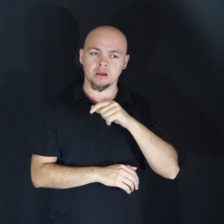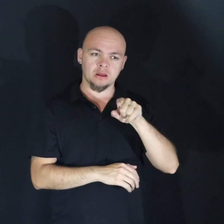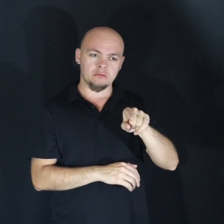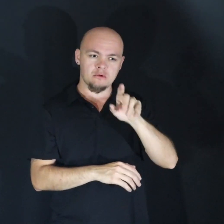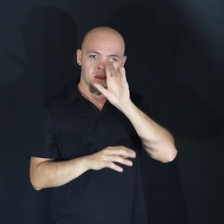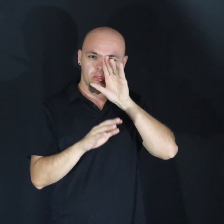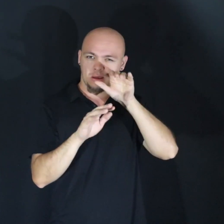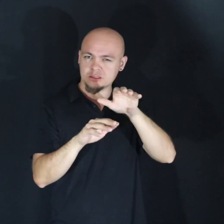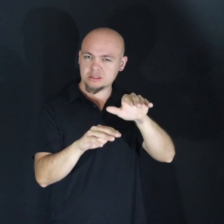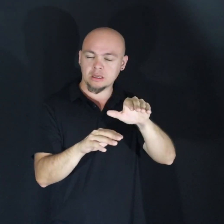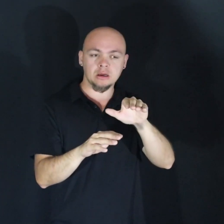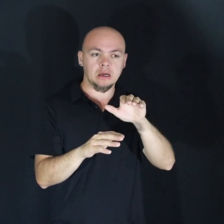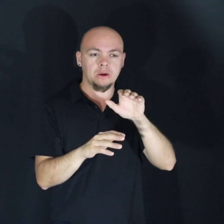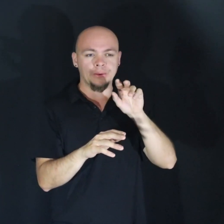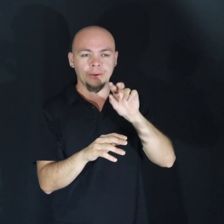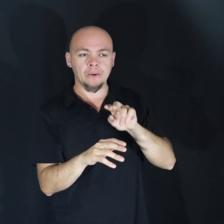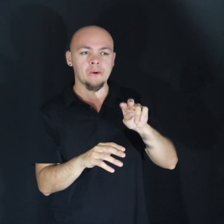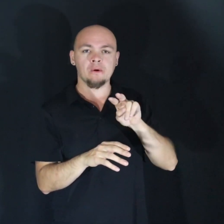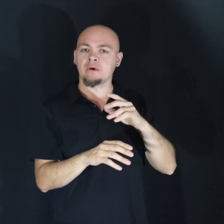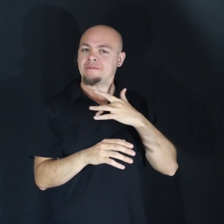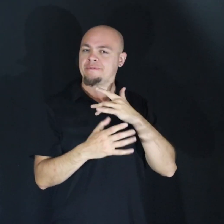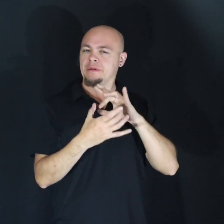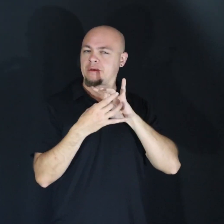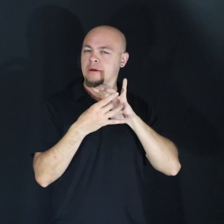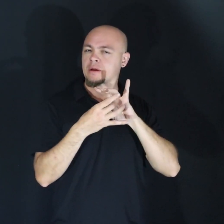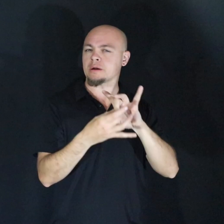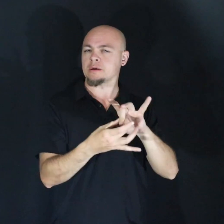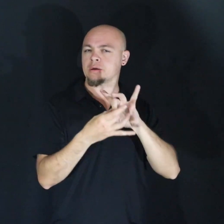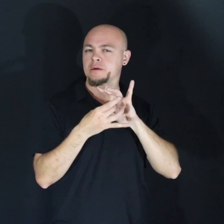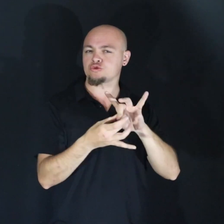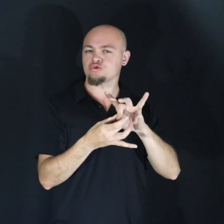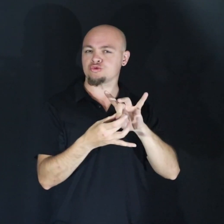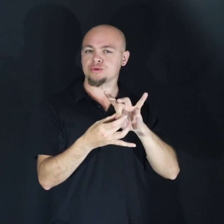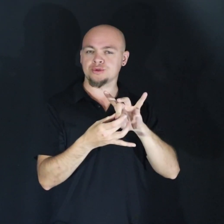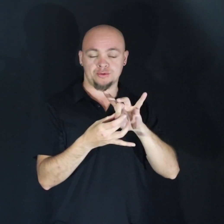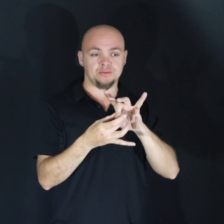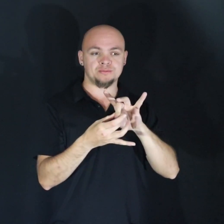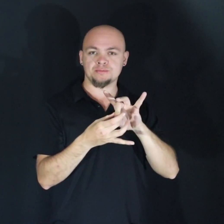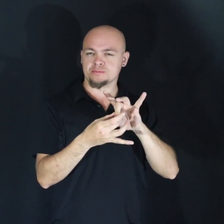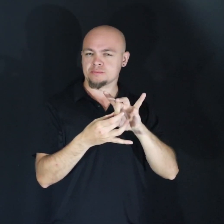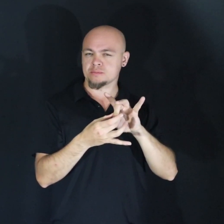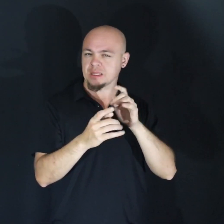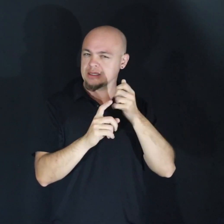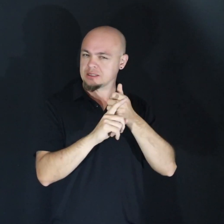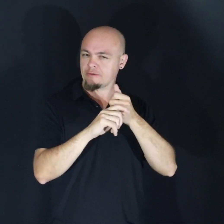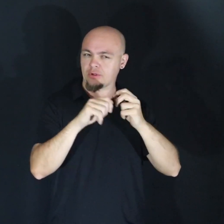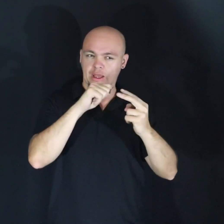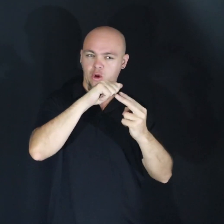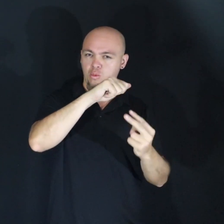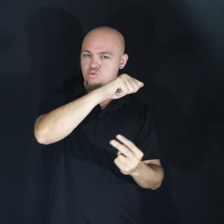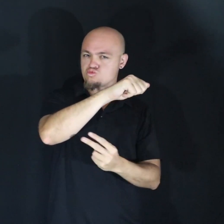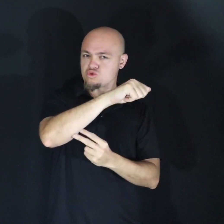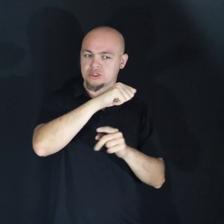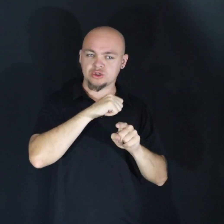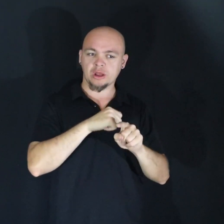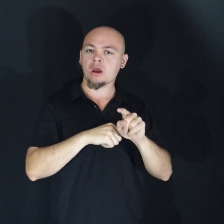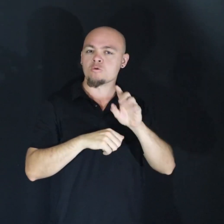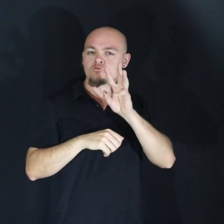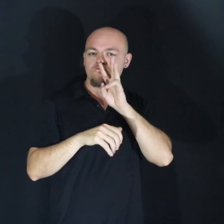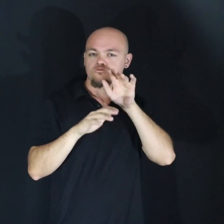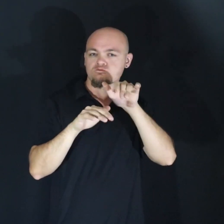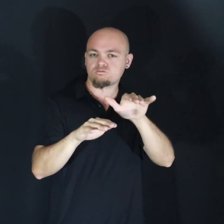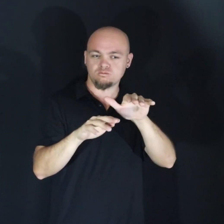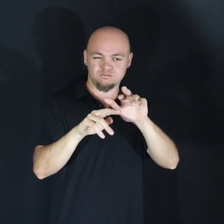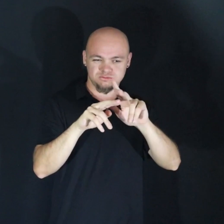Mediterranean has always been a source of connection, a bridge. Its salt waters connecting